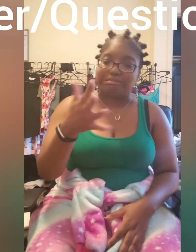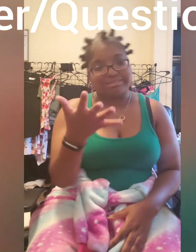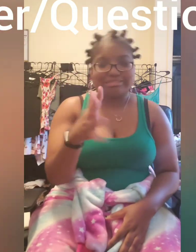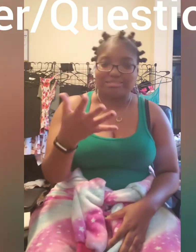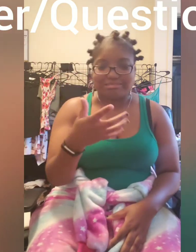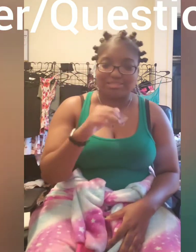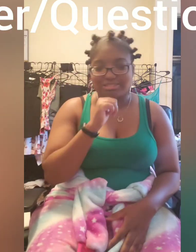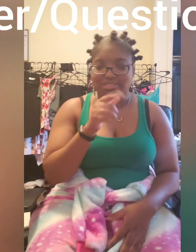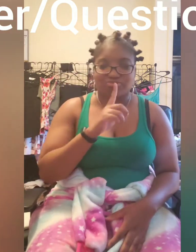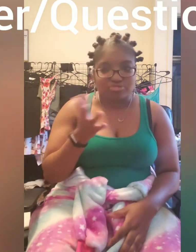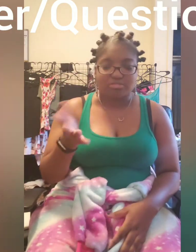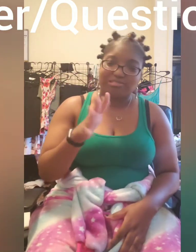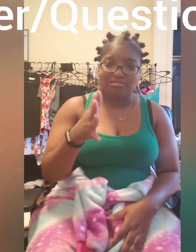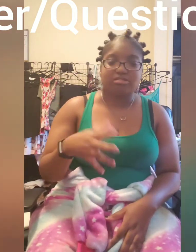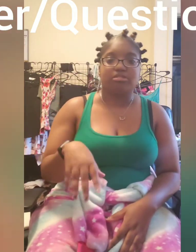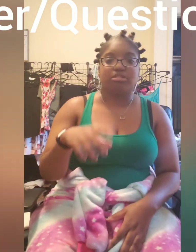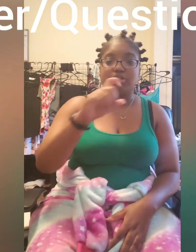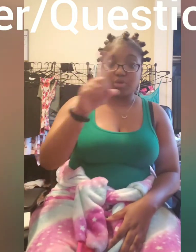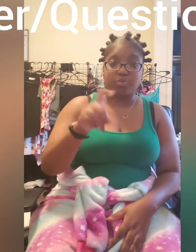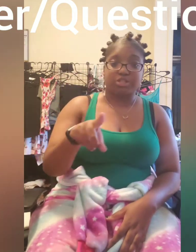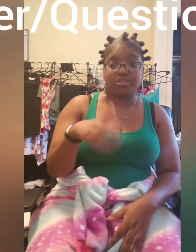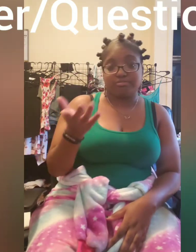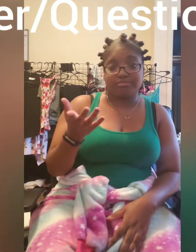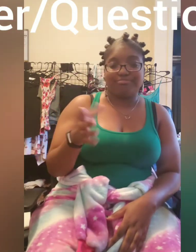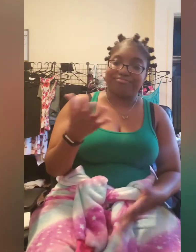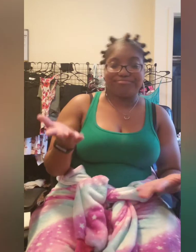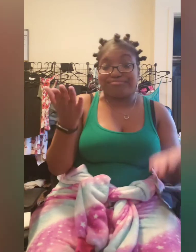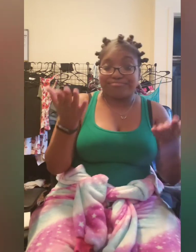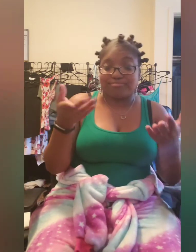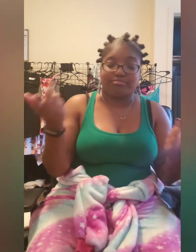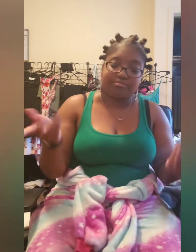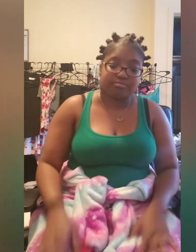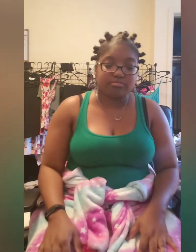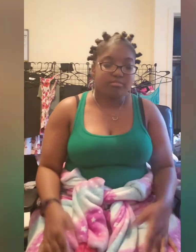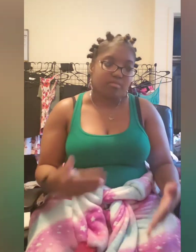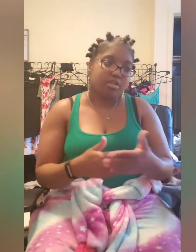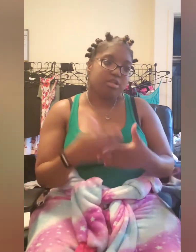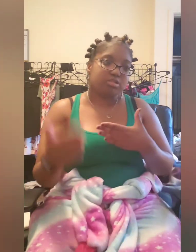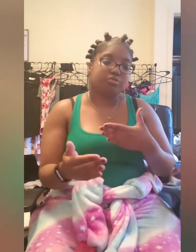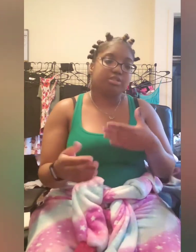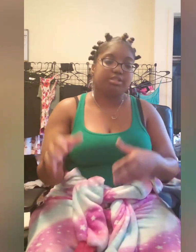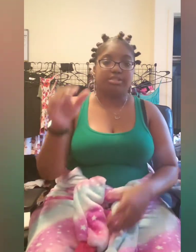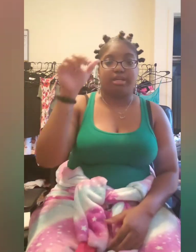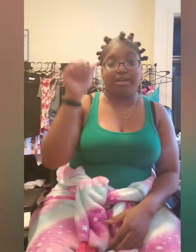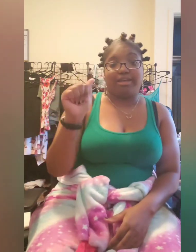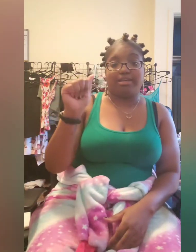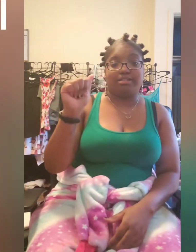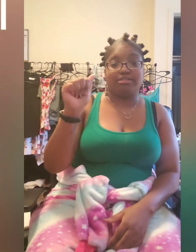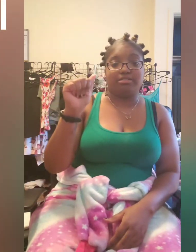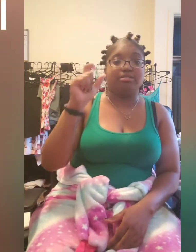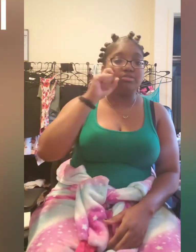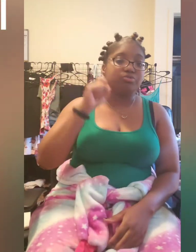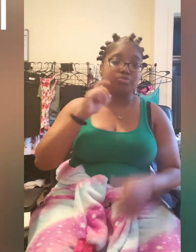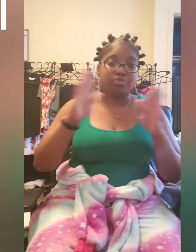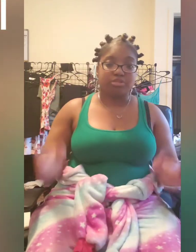I'm not going to say I'm bisexual. I'm not going to say I'm gay. You know, it's, I'm queer. Um, they also use this to describe